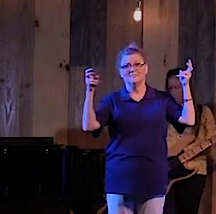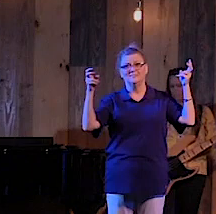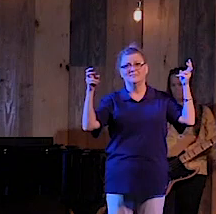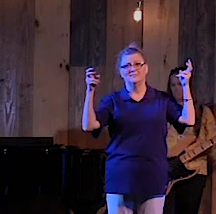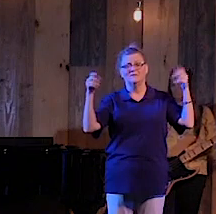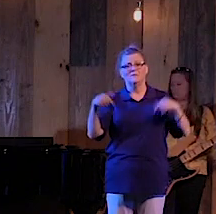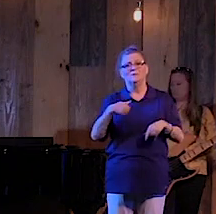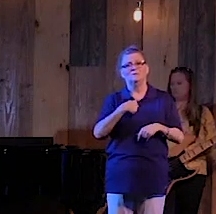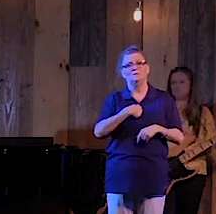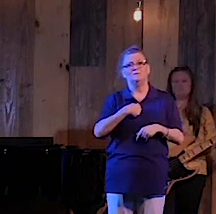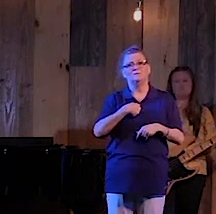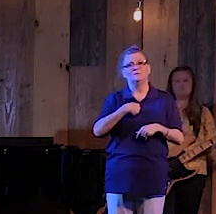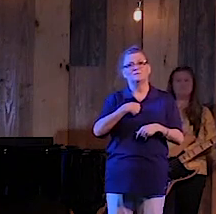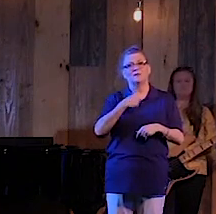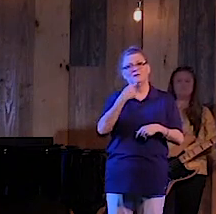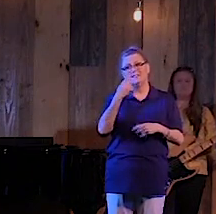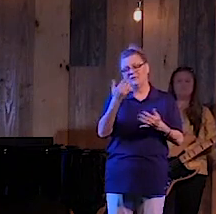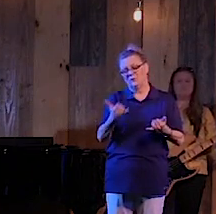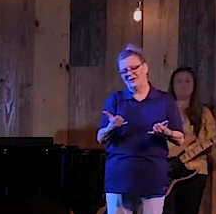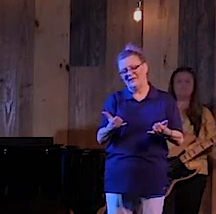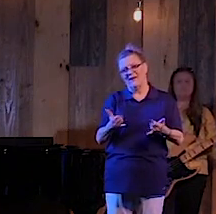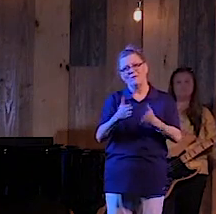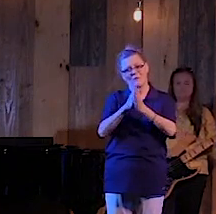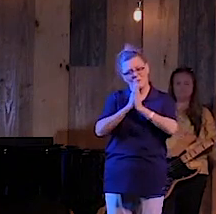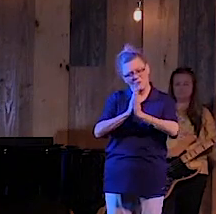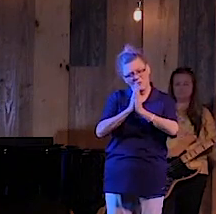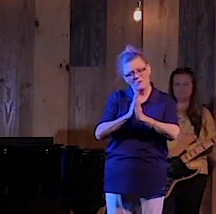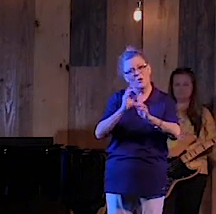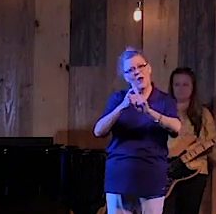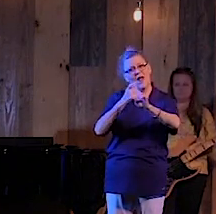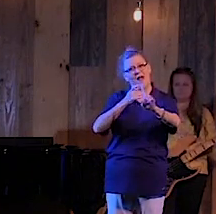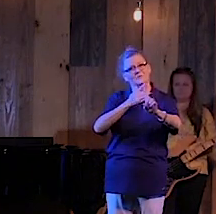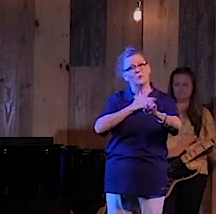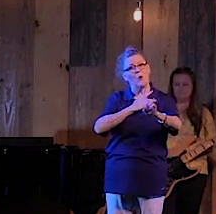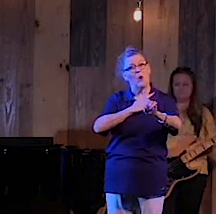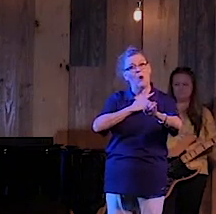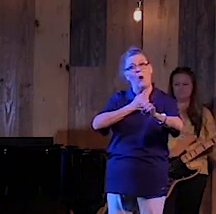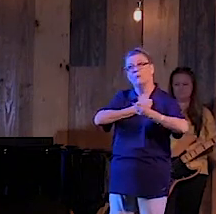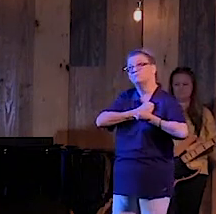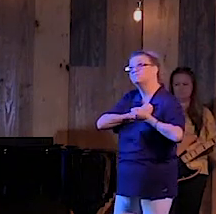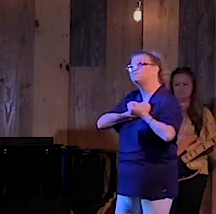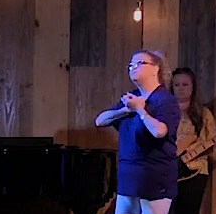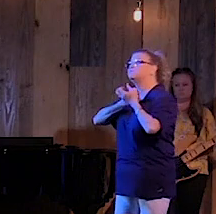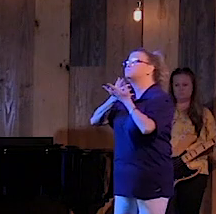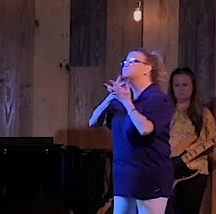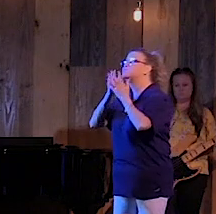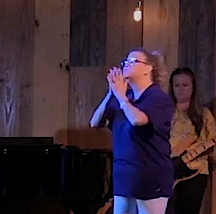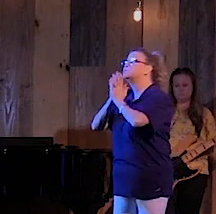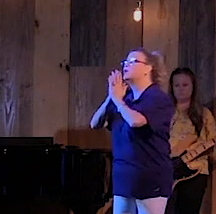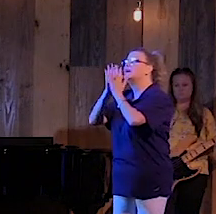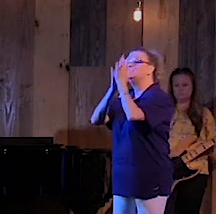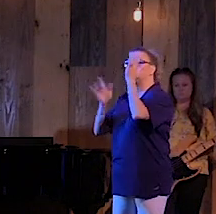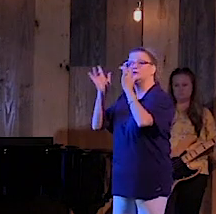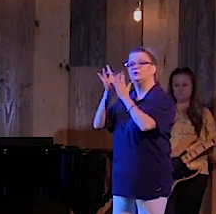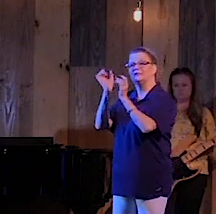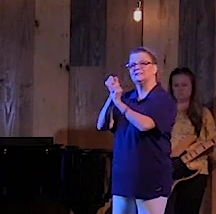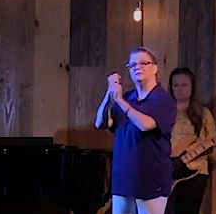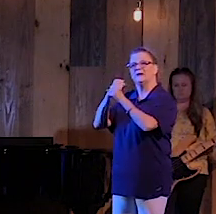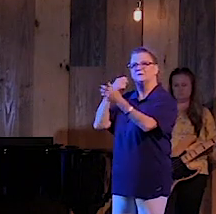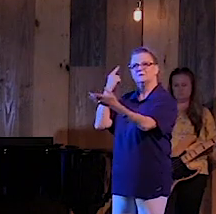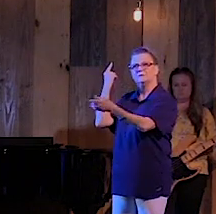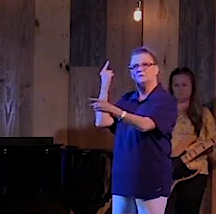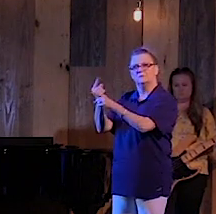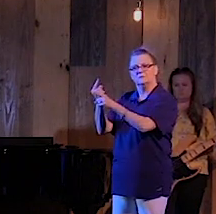I'm simply going to ask you to pray a prayer from your heart. The prayer doesn't make you right. Jesus makes you right. But I want